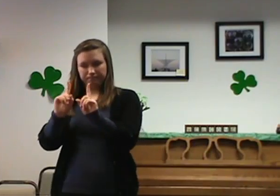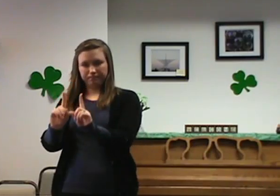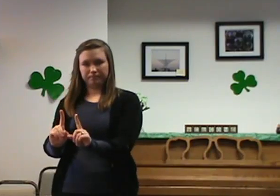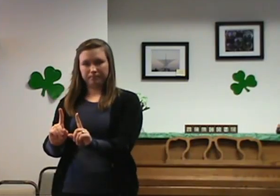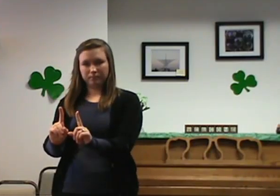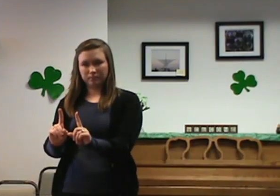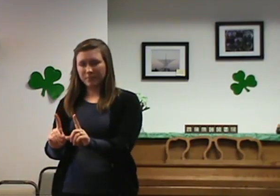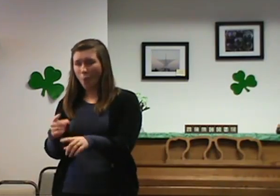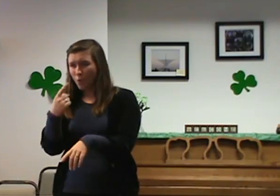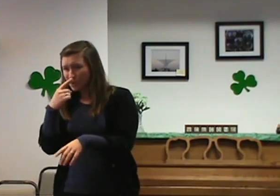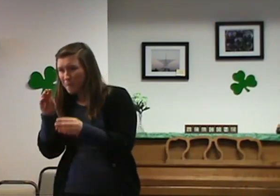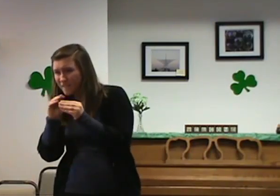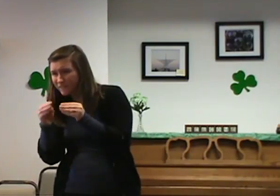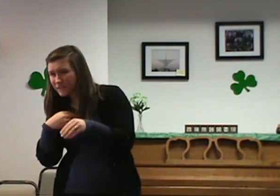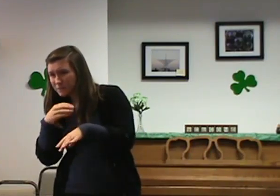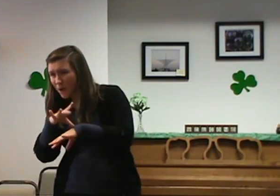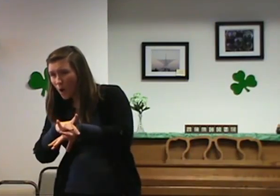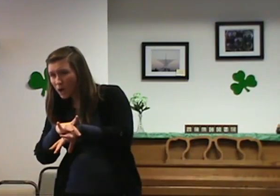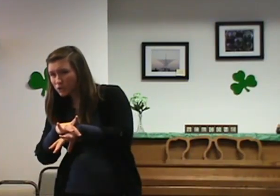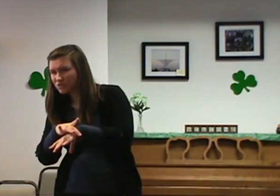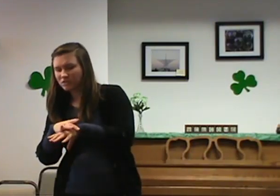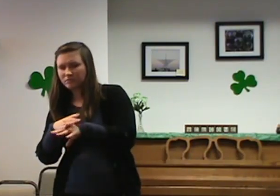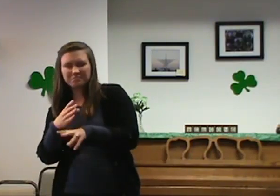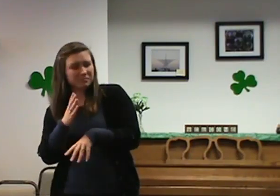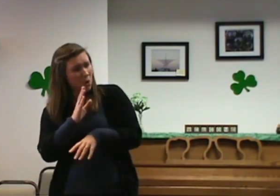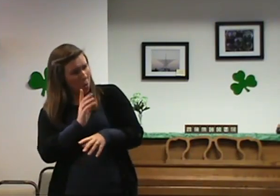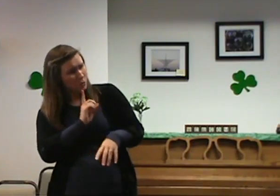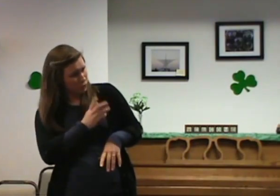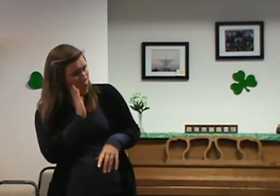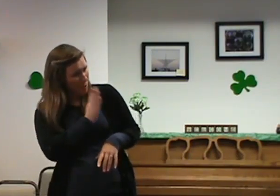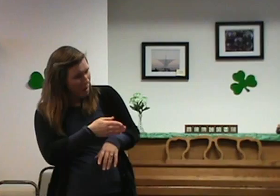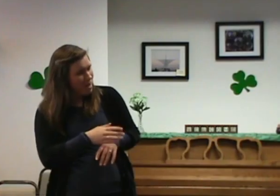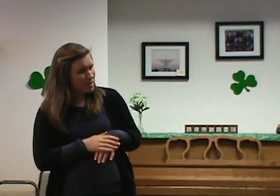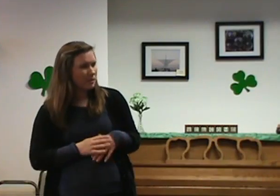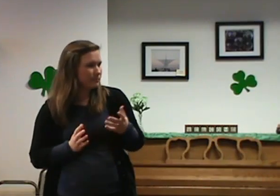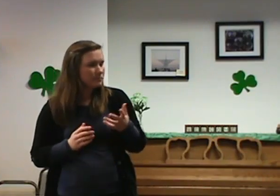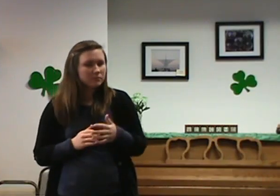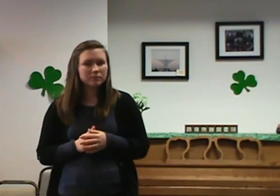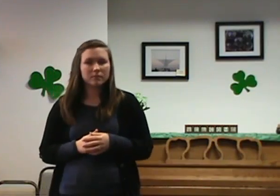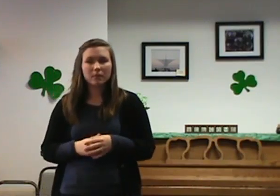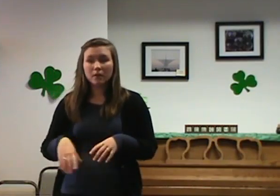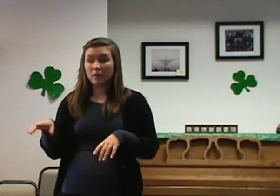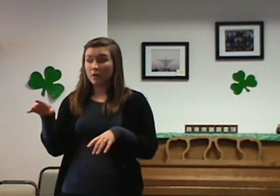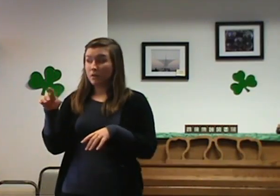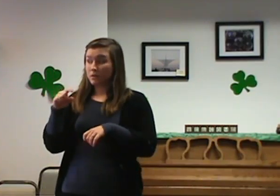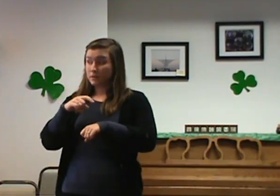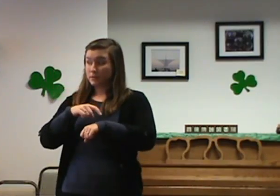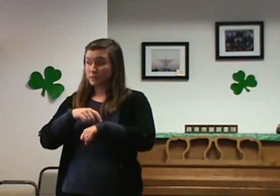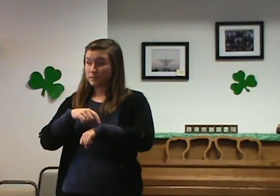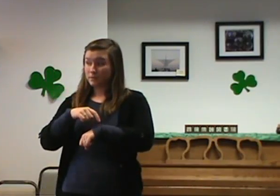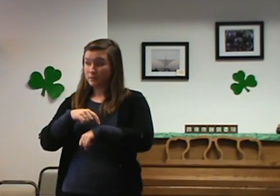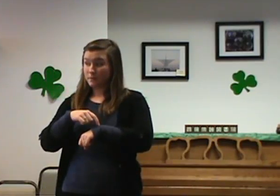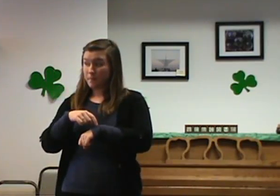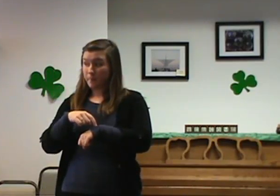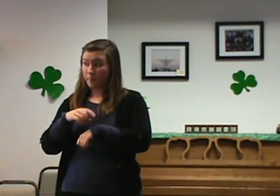but, the one press of it gives you the The time. time is now 13 minutes to 9 a.m.